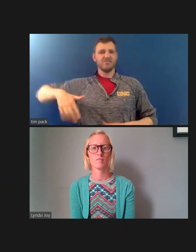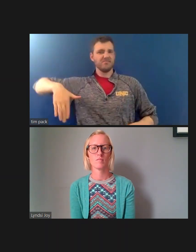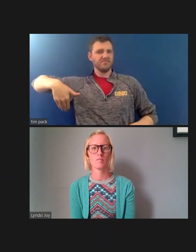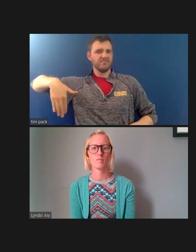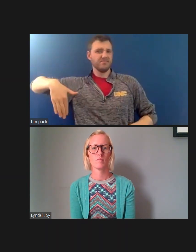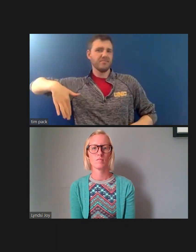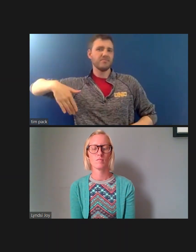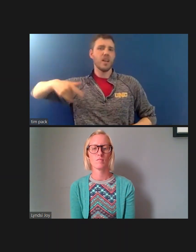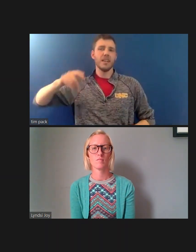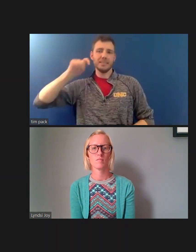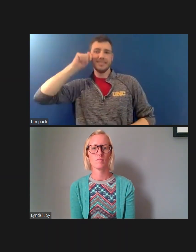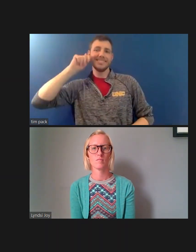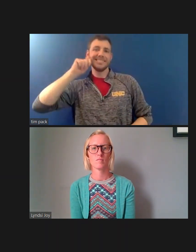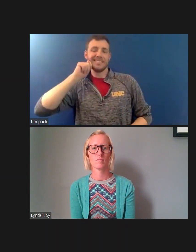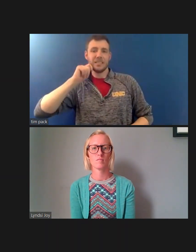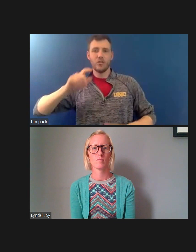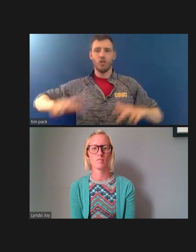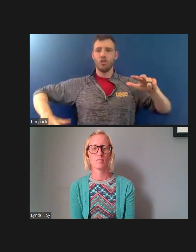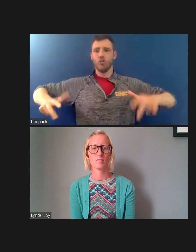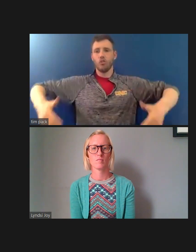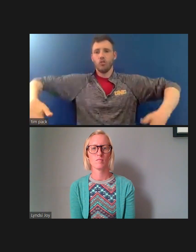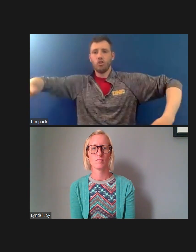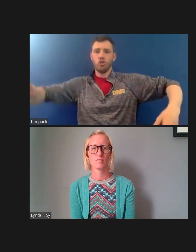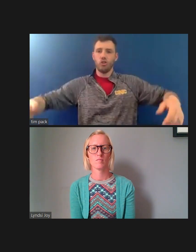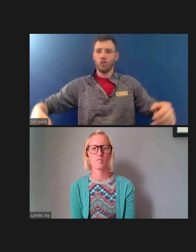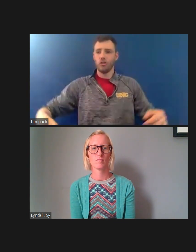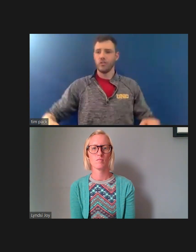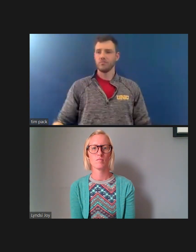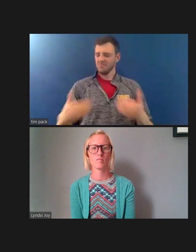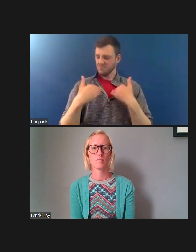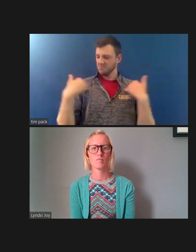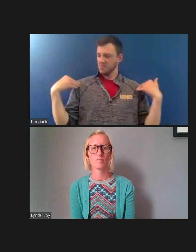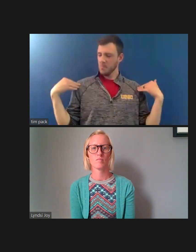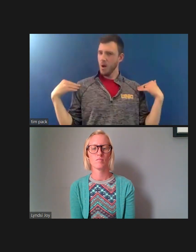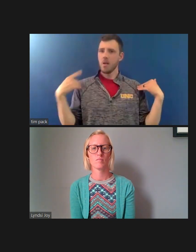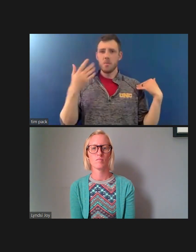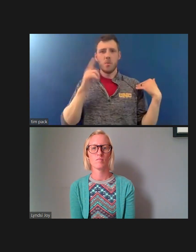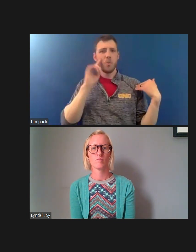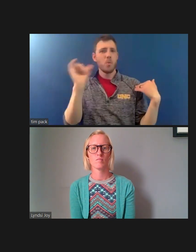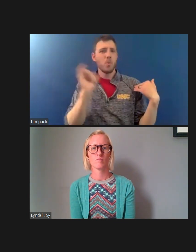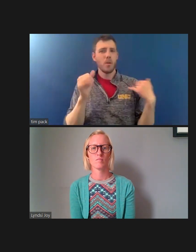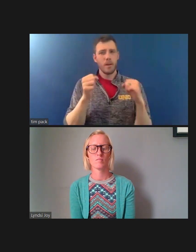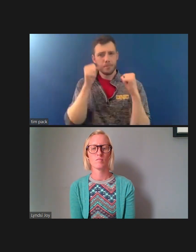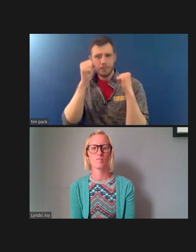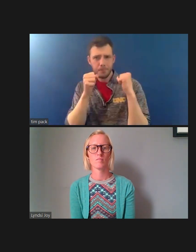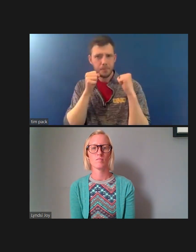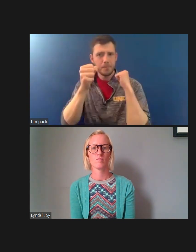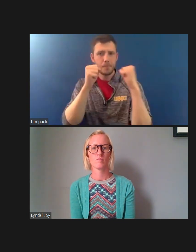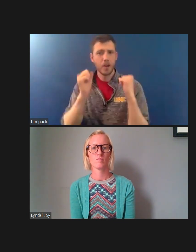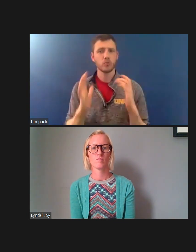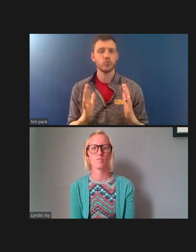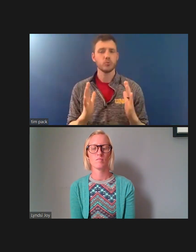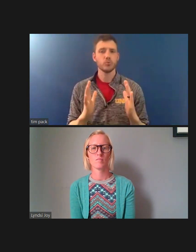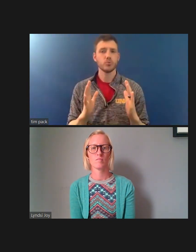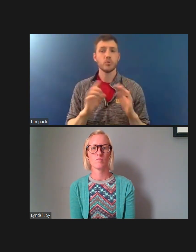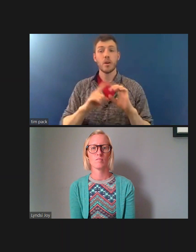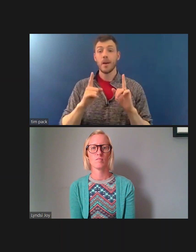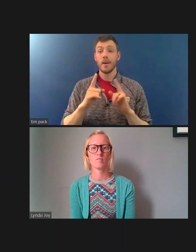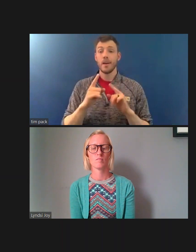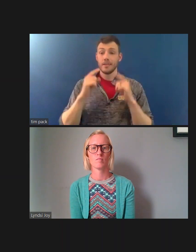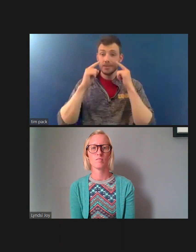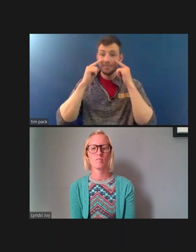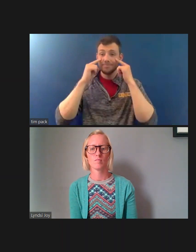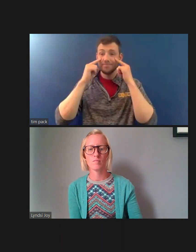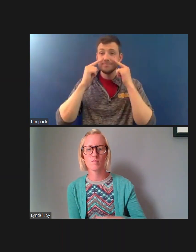as far as width and heaviness of shoulders went, but there was a mildness about his mouth and eyes that proclaimed no devil.